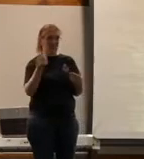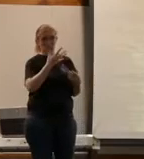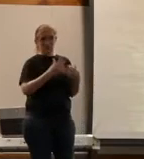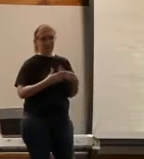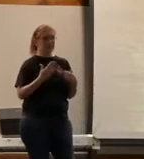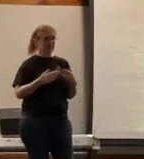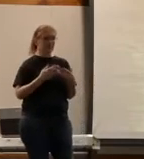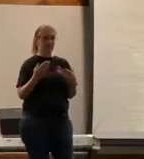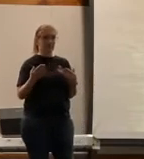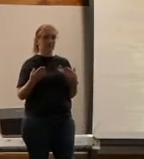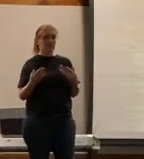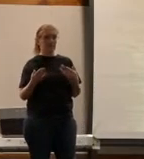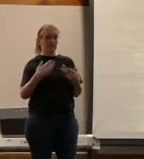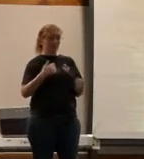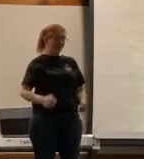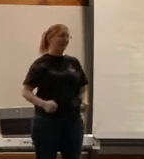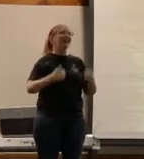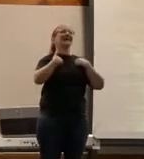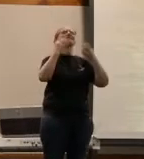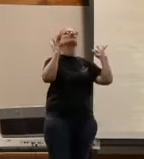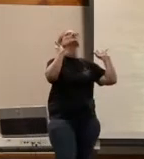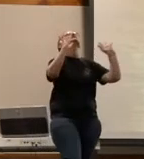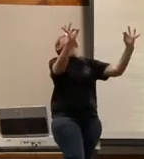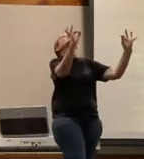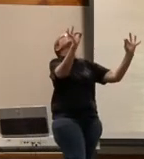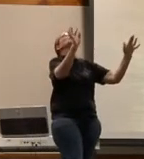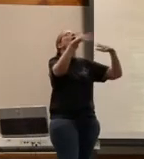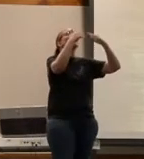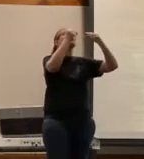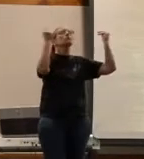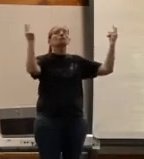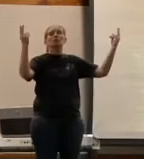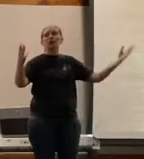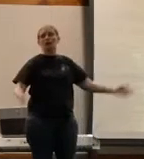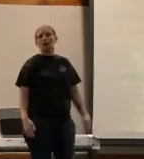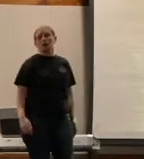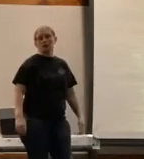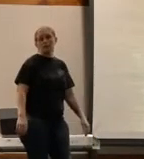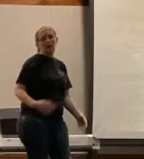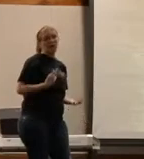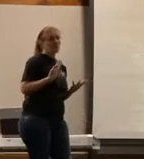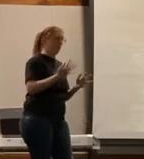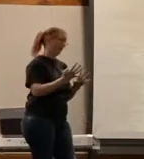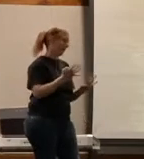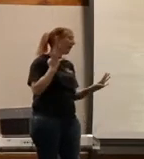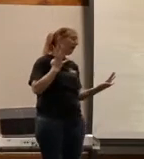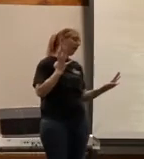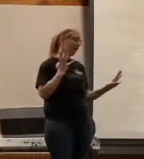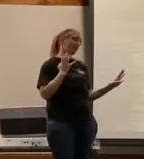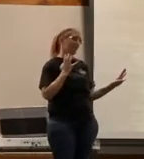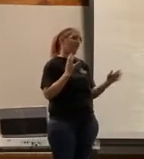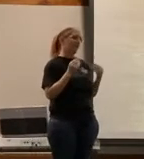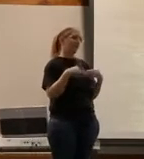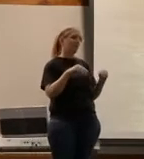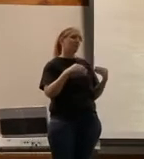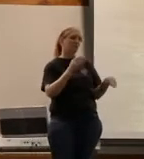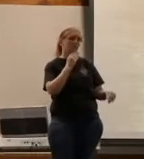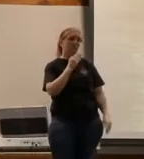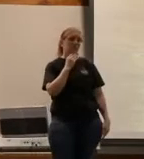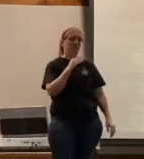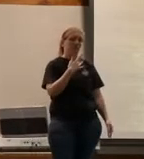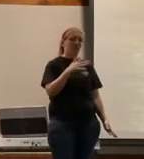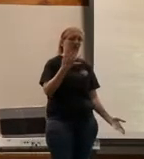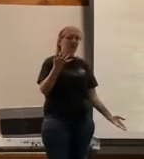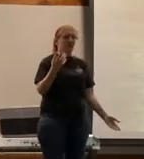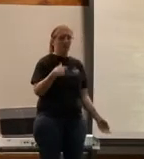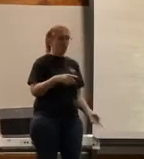easy. My life is good. Hallelujah. I was waiting in line at the grocery store, and all of a